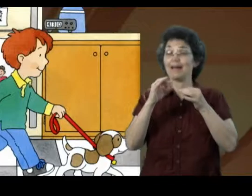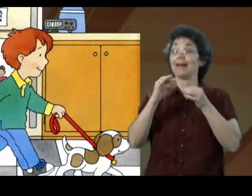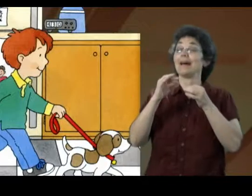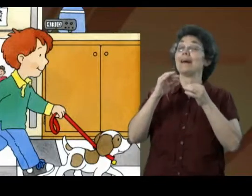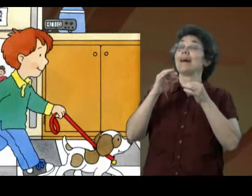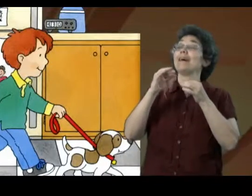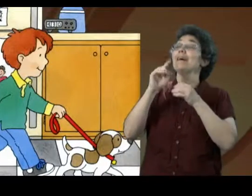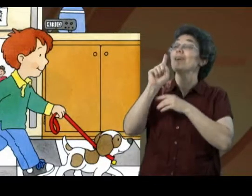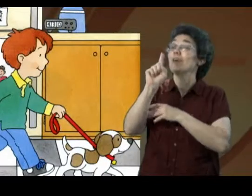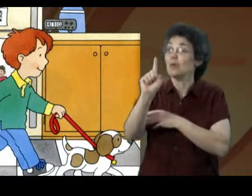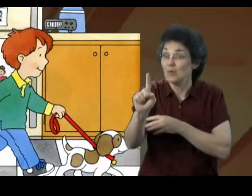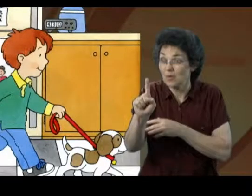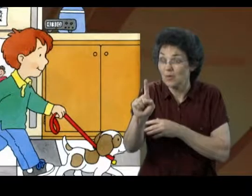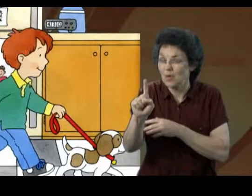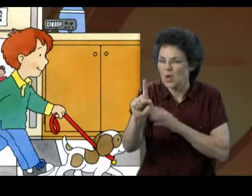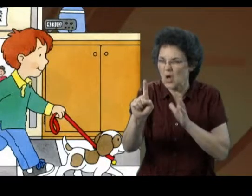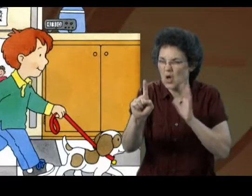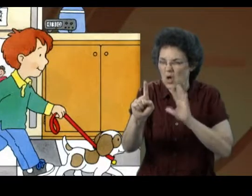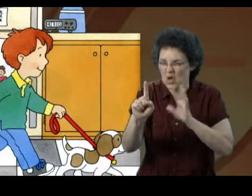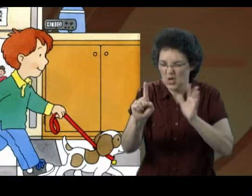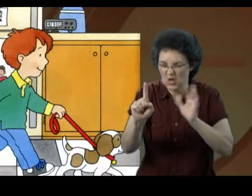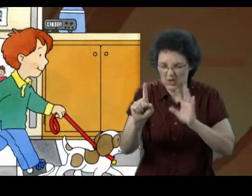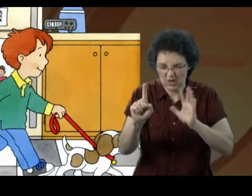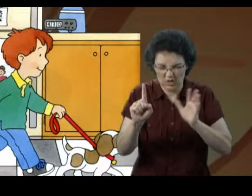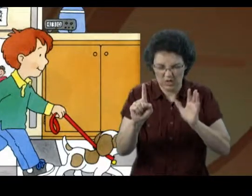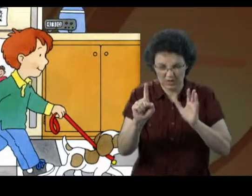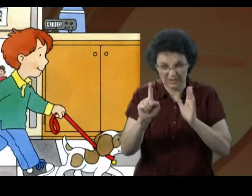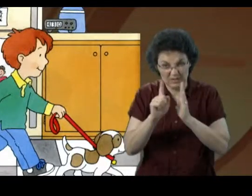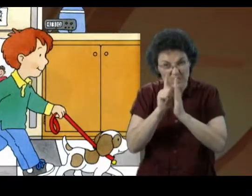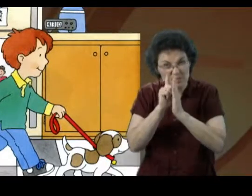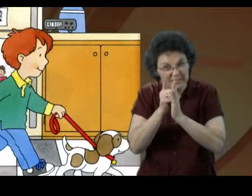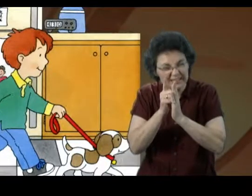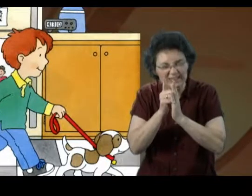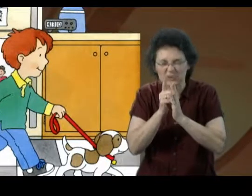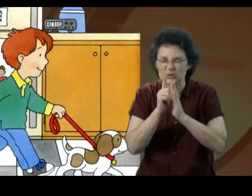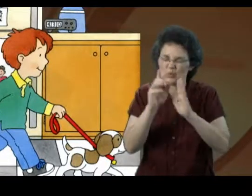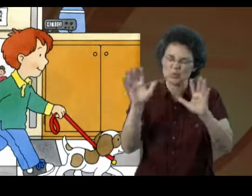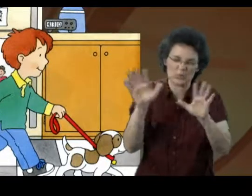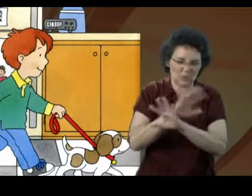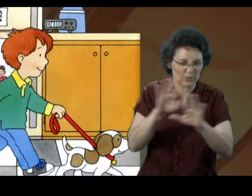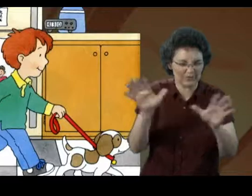"Just a minute," unless they really meant it.